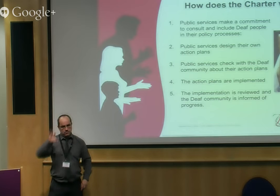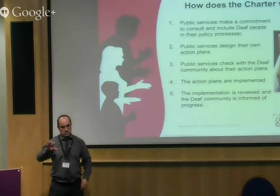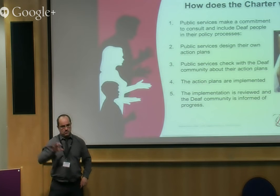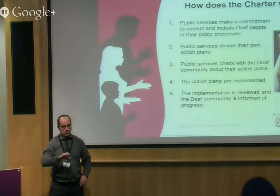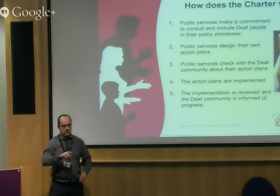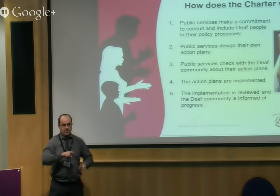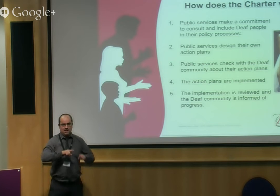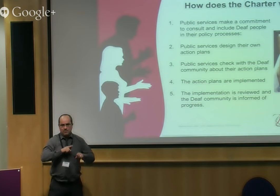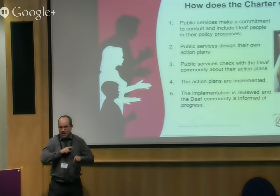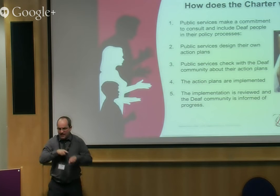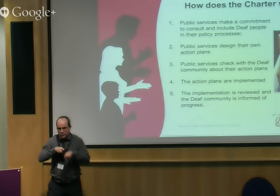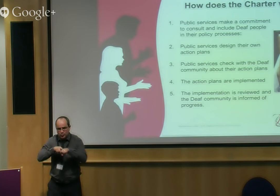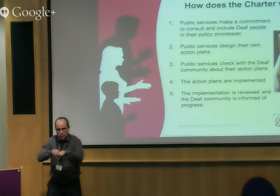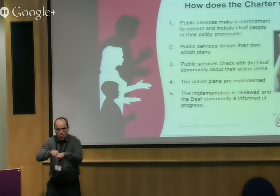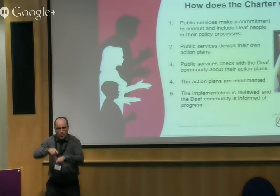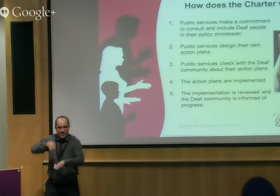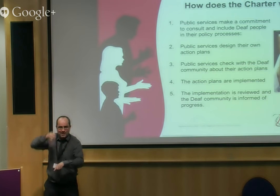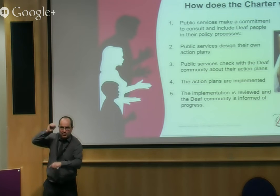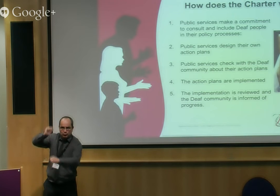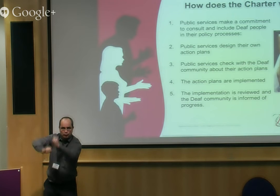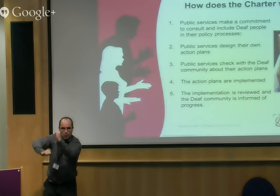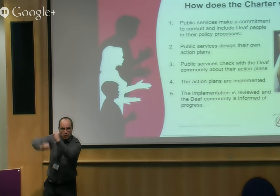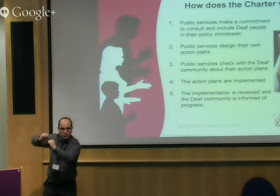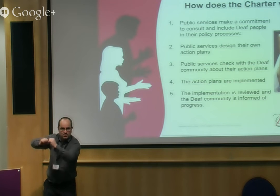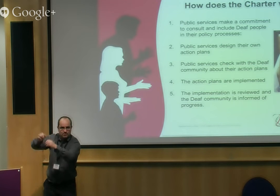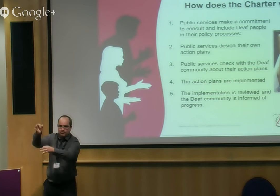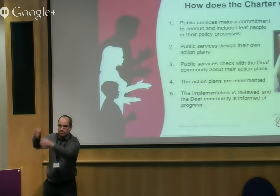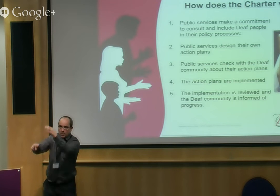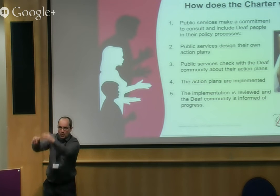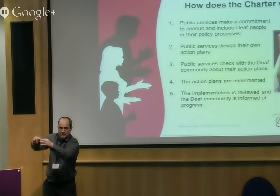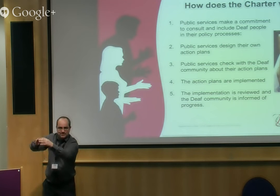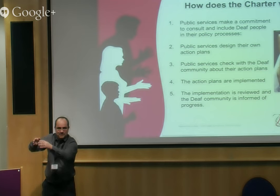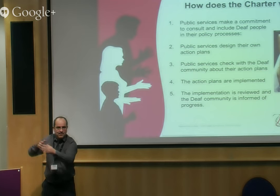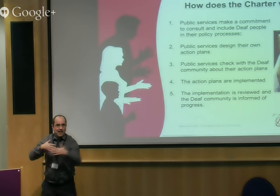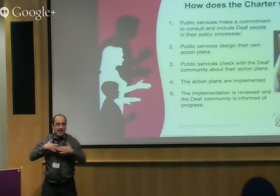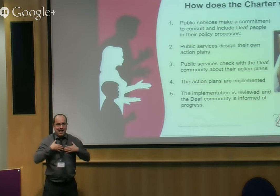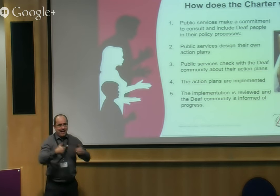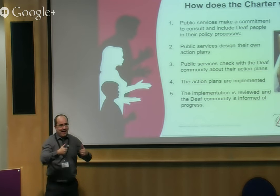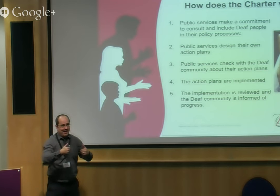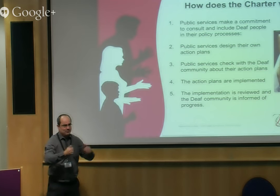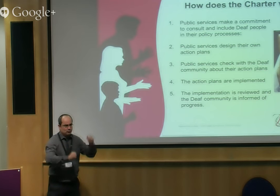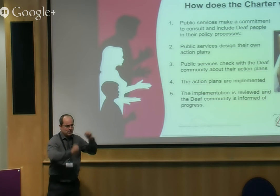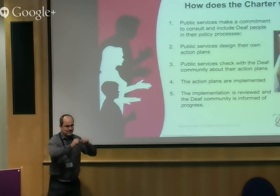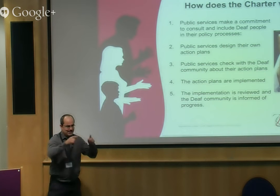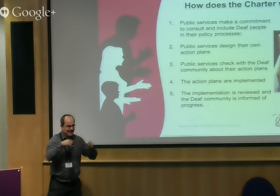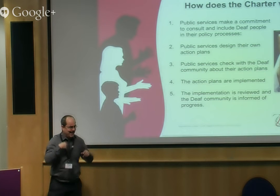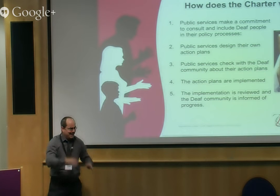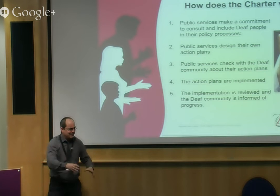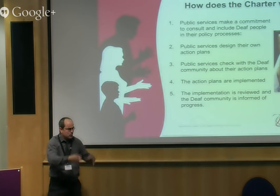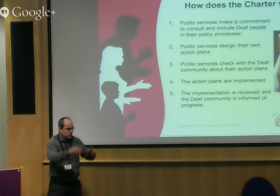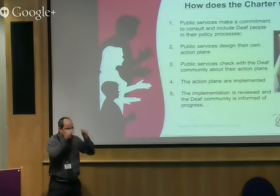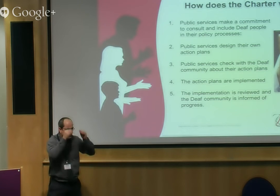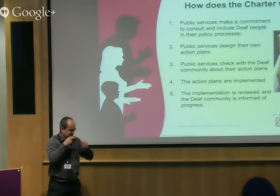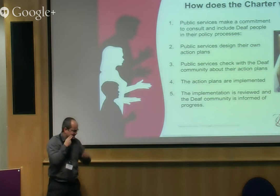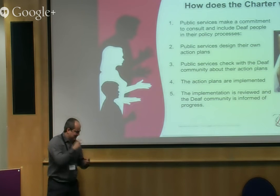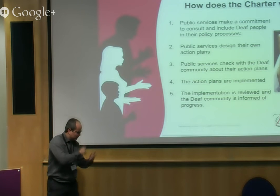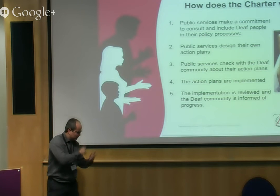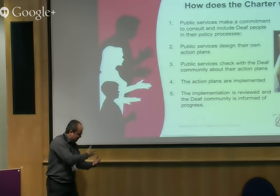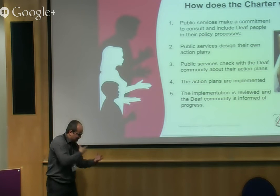We need to remember that there are different ways to do things in different councils because we don't always share the same structure. The health authority has